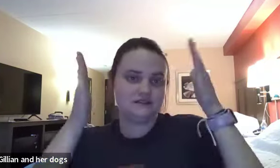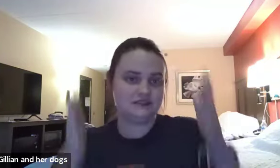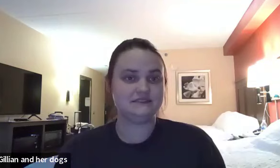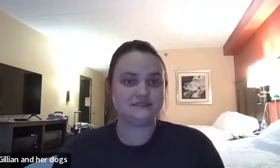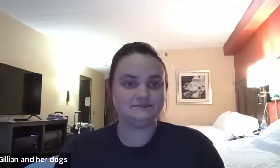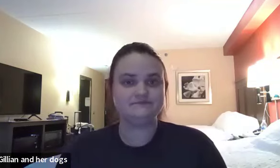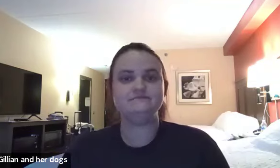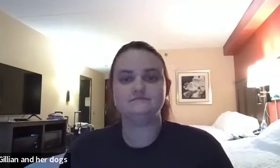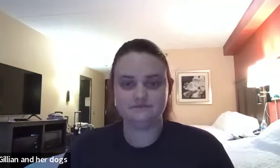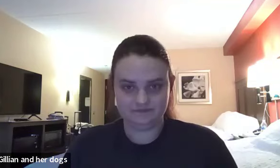Artist.